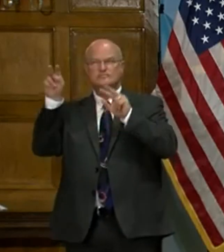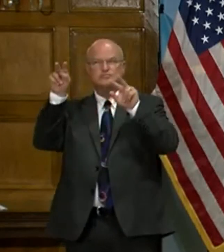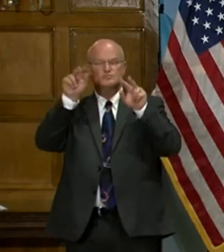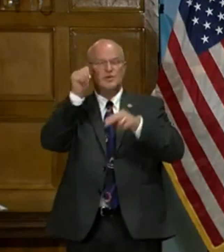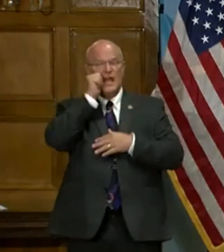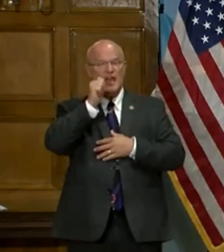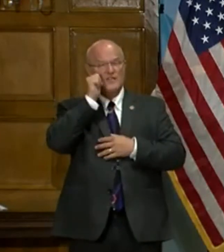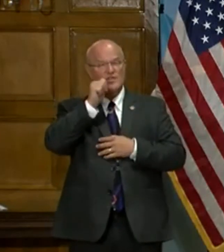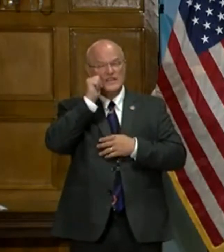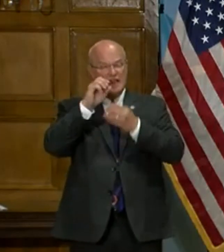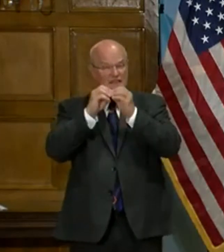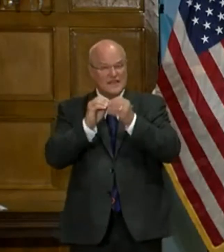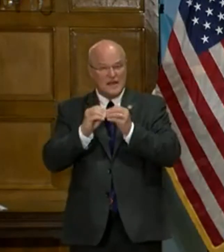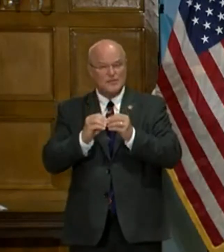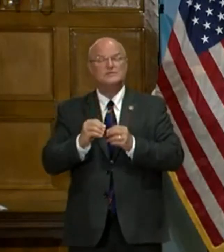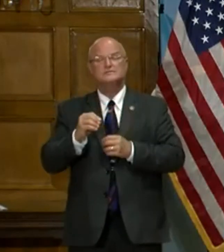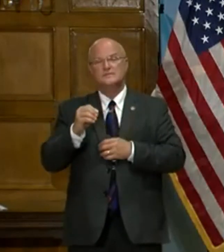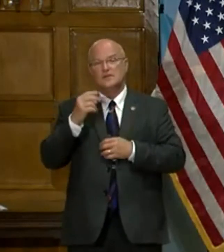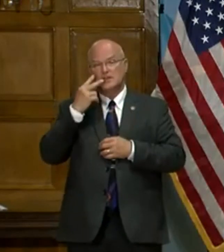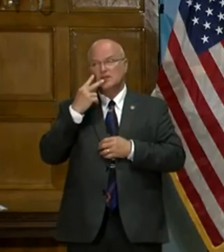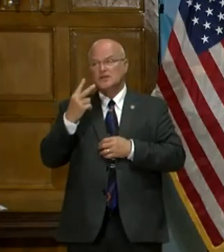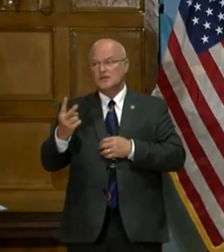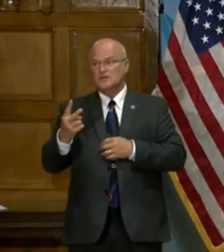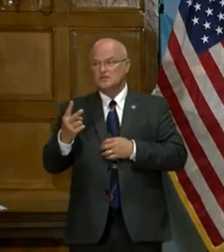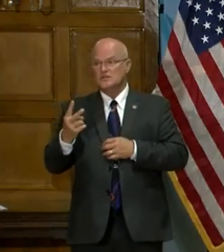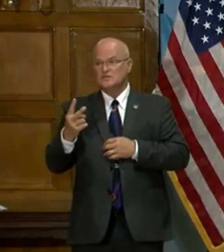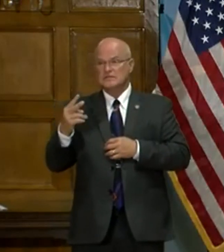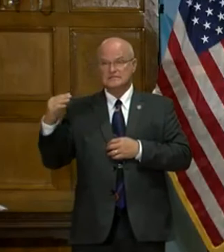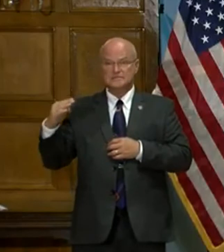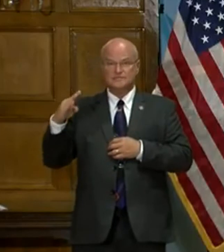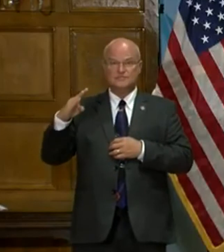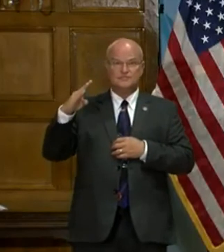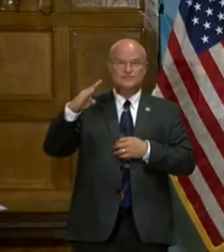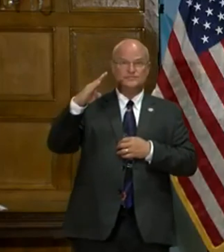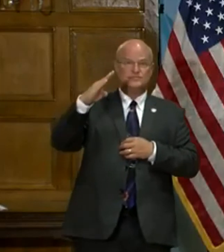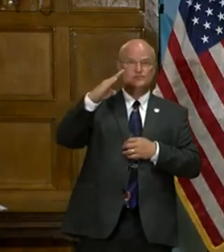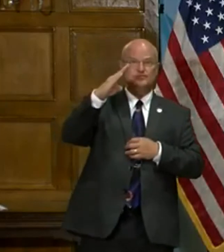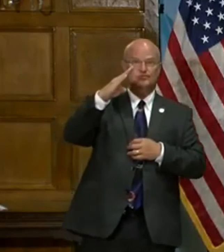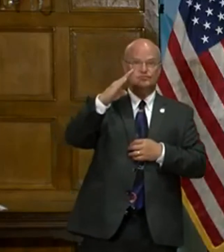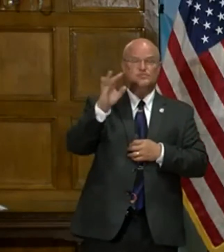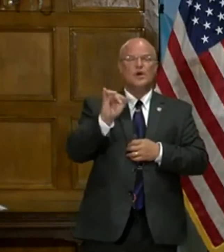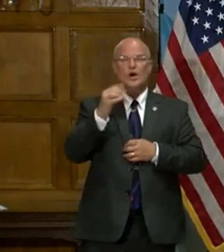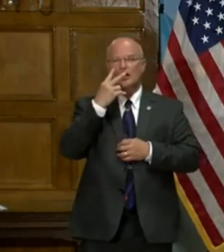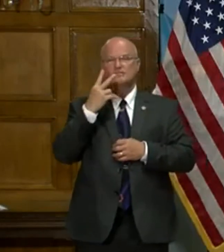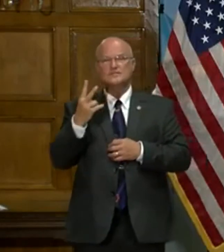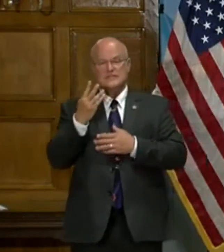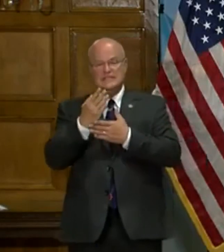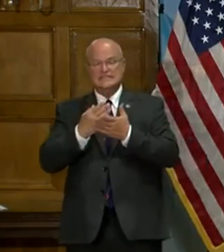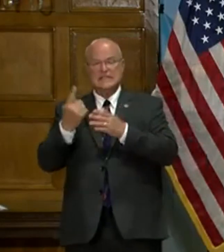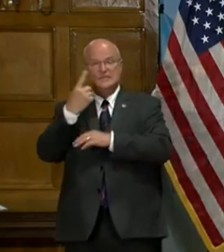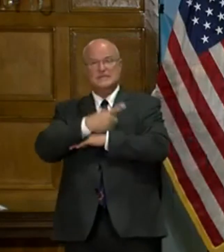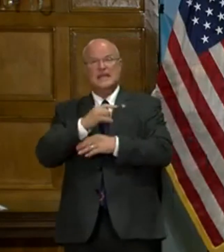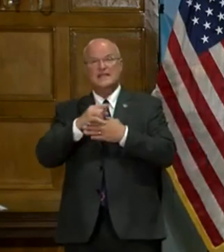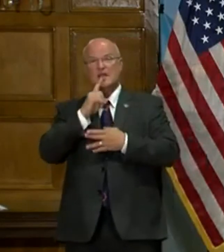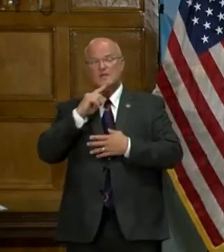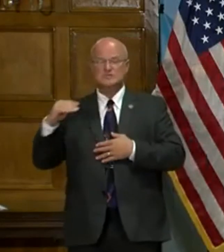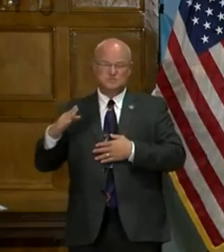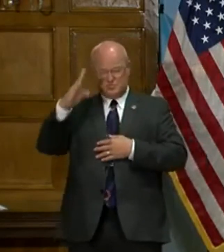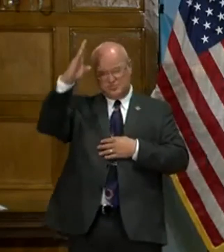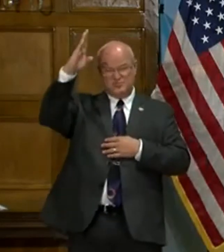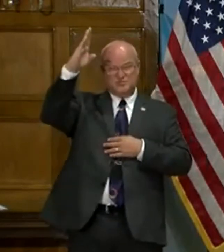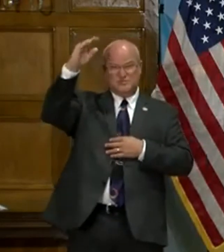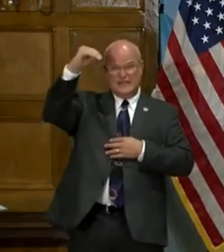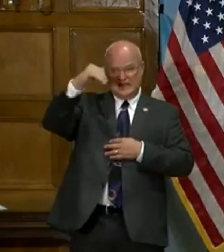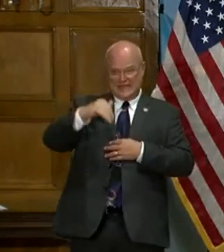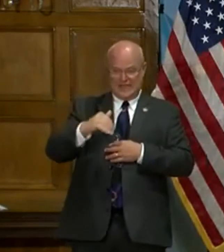about every day, you see upward trends. You also see some days that really spike high